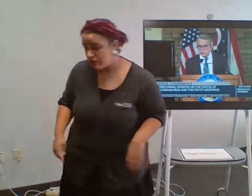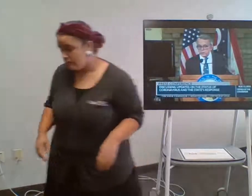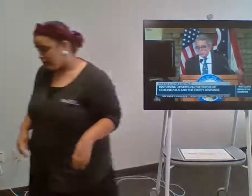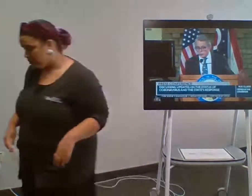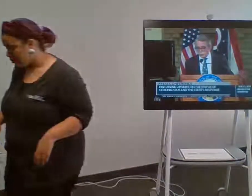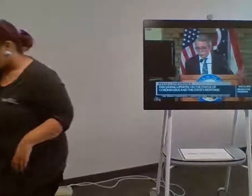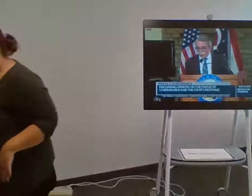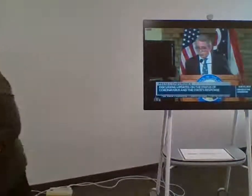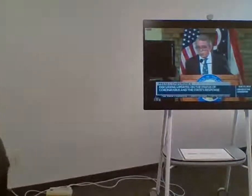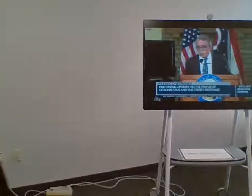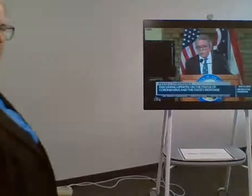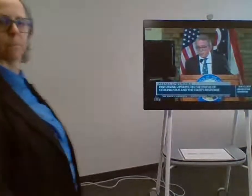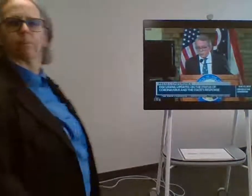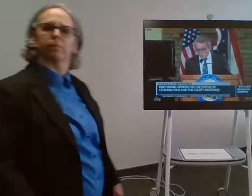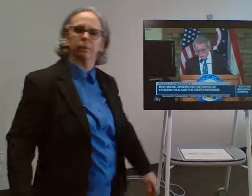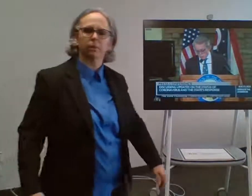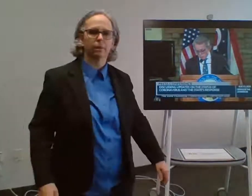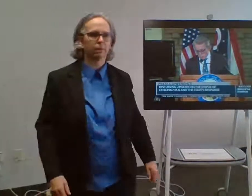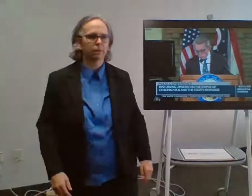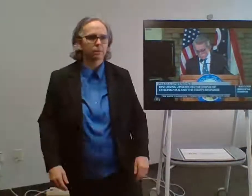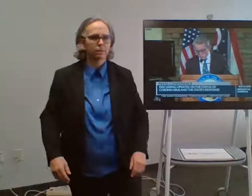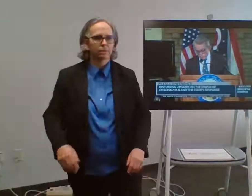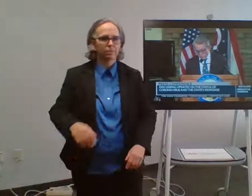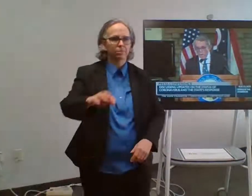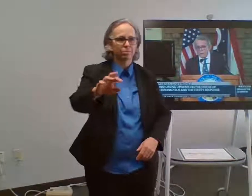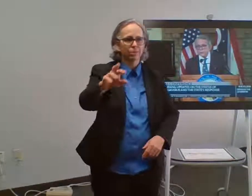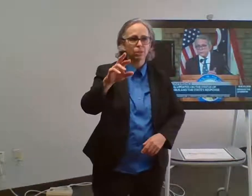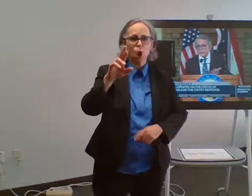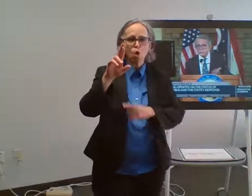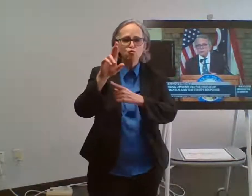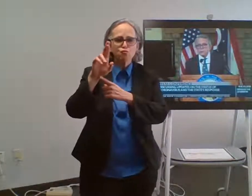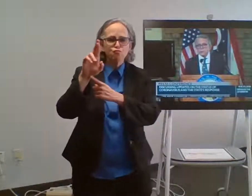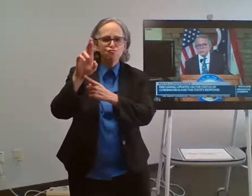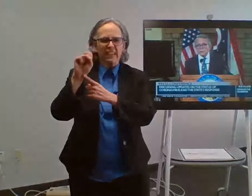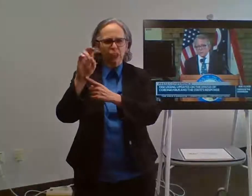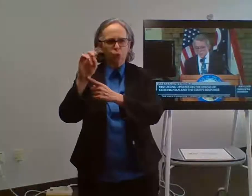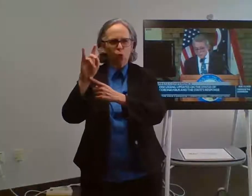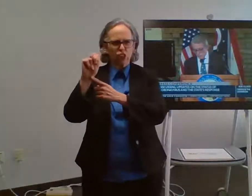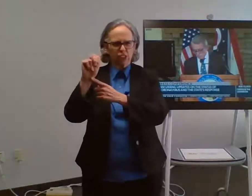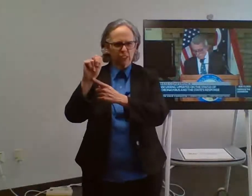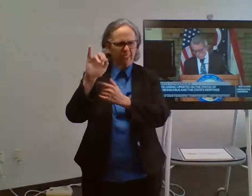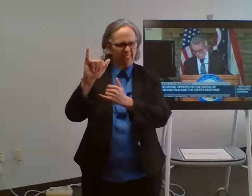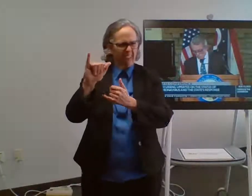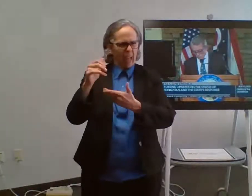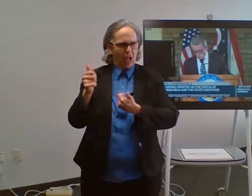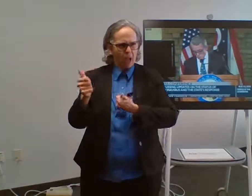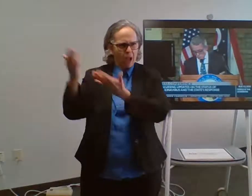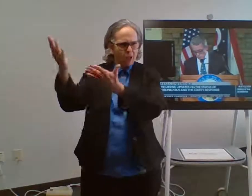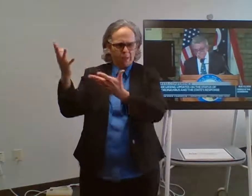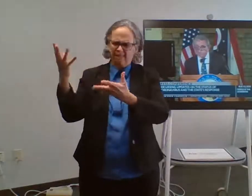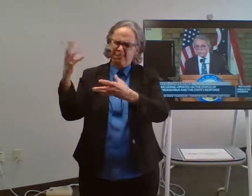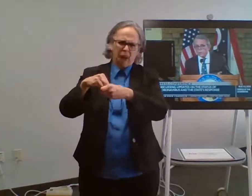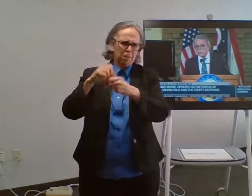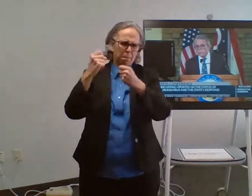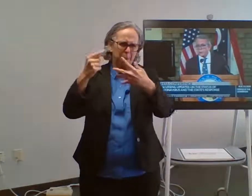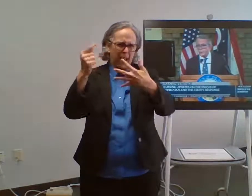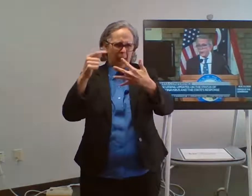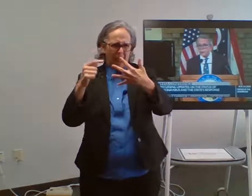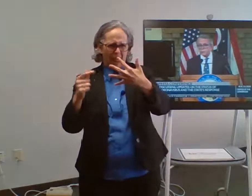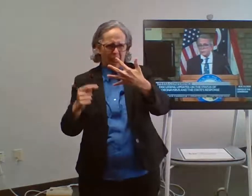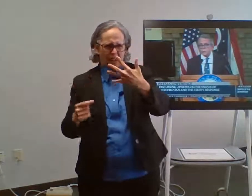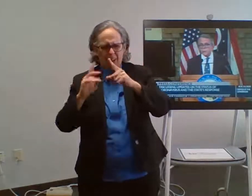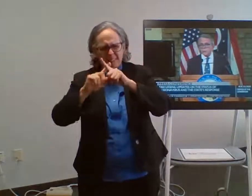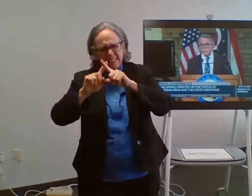resolutions, I think I only looked at one. You don't have a lot of different things in them. You know, what I said today is what I've said